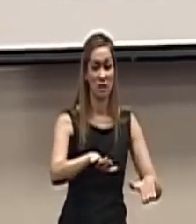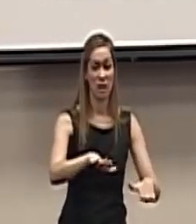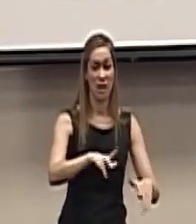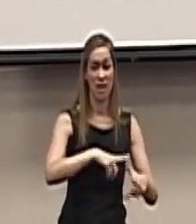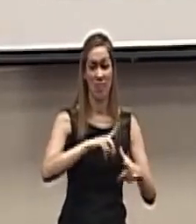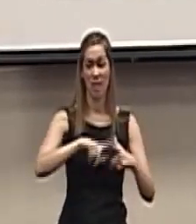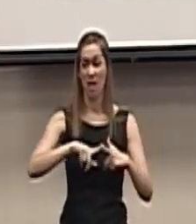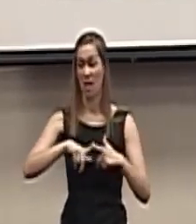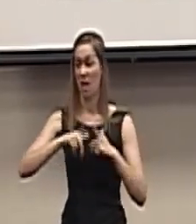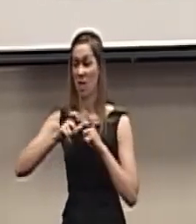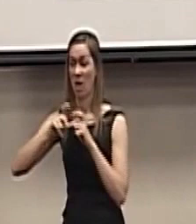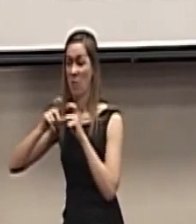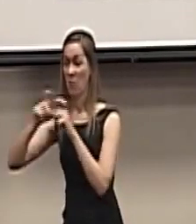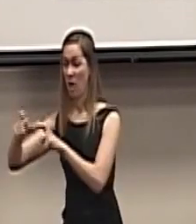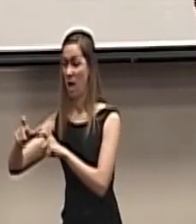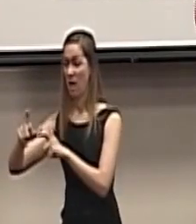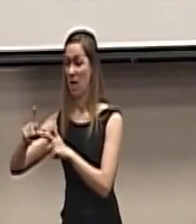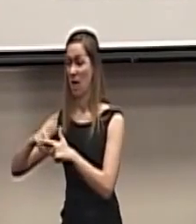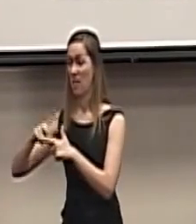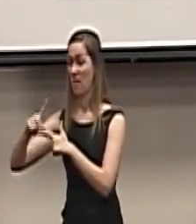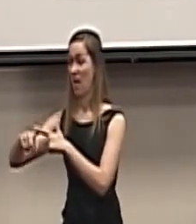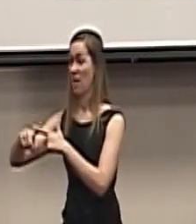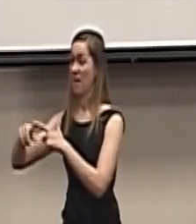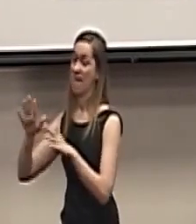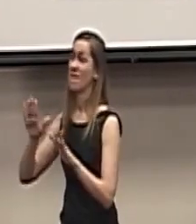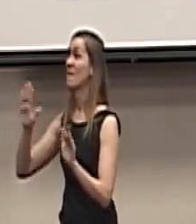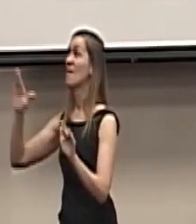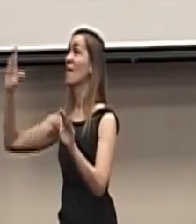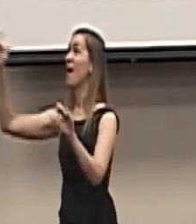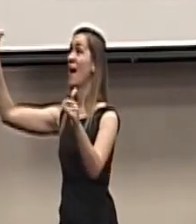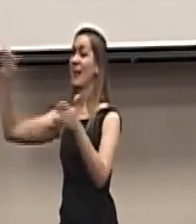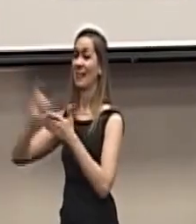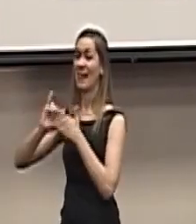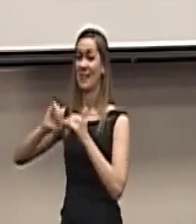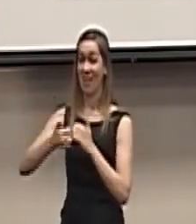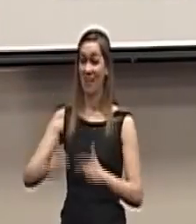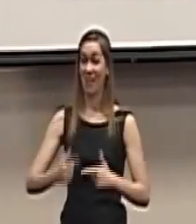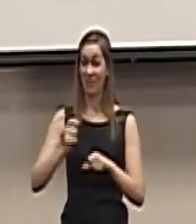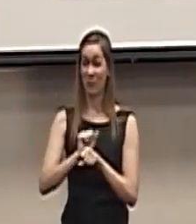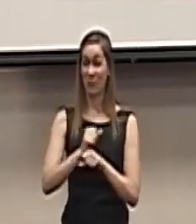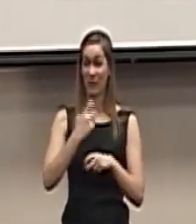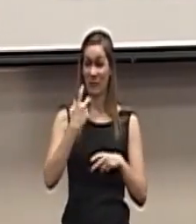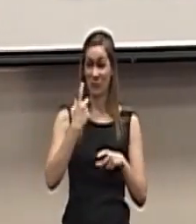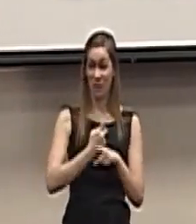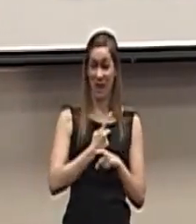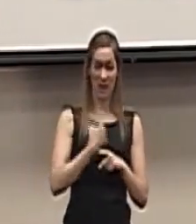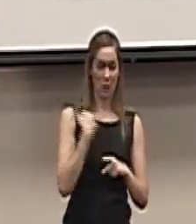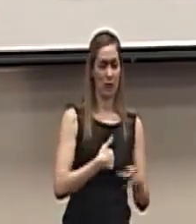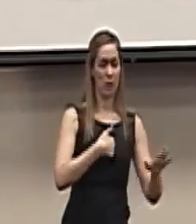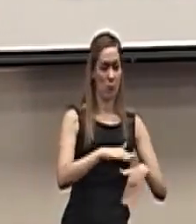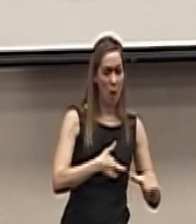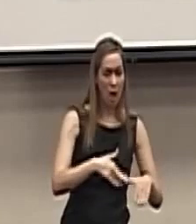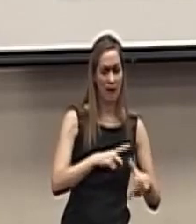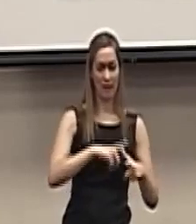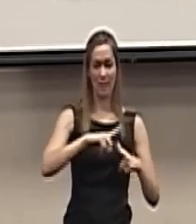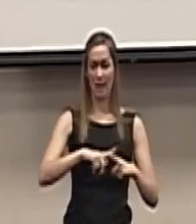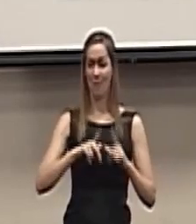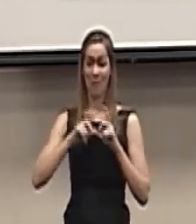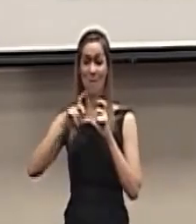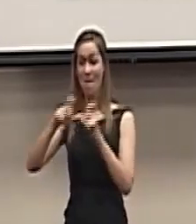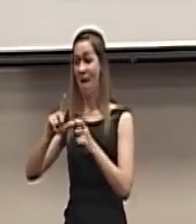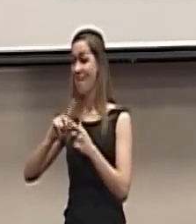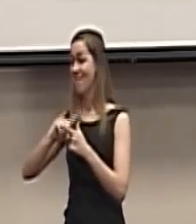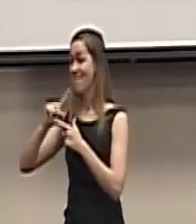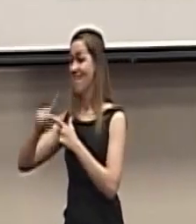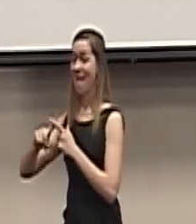run, and then they fly. Isn't that how life works? We walk, and then we run, and then we fly. And Richard said,